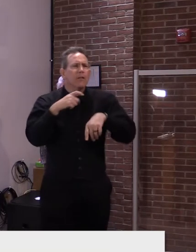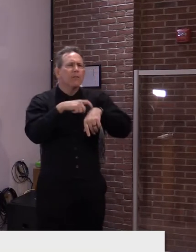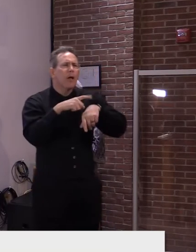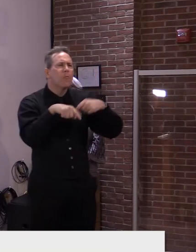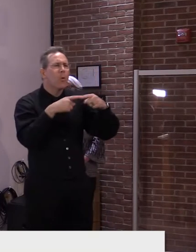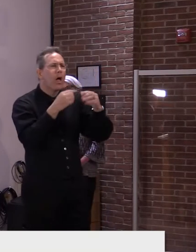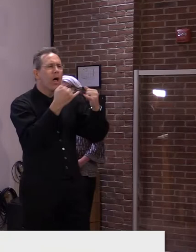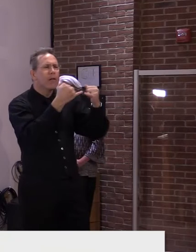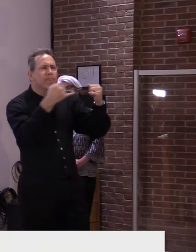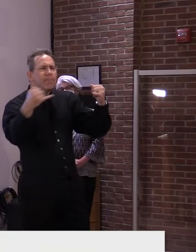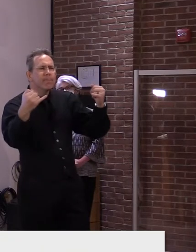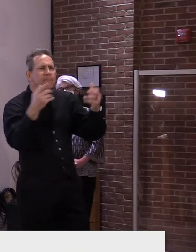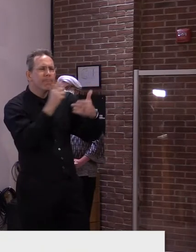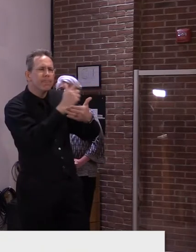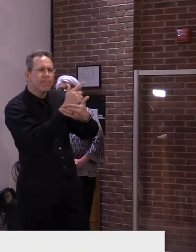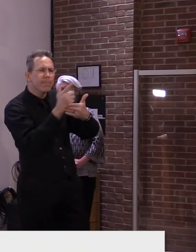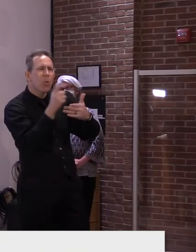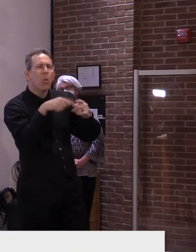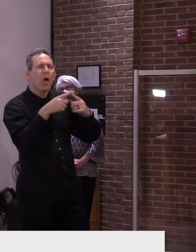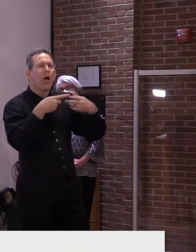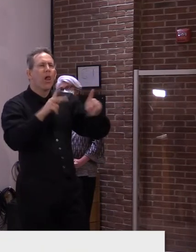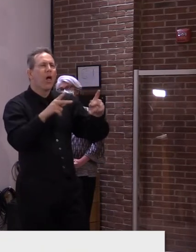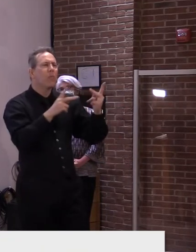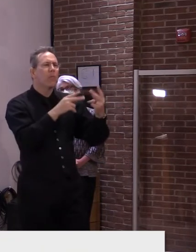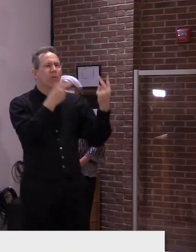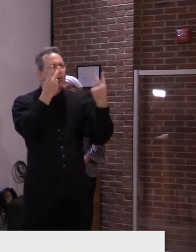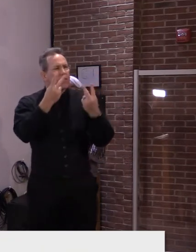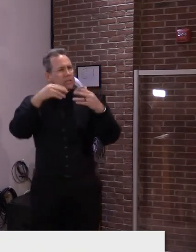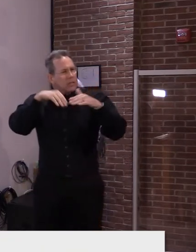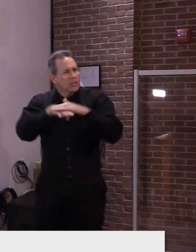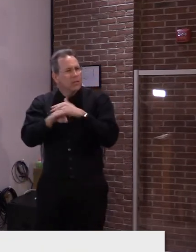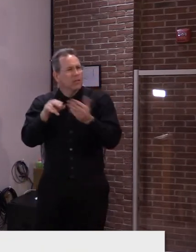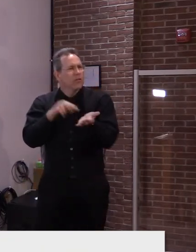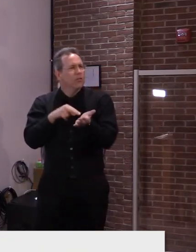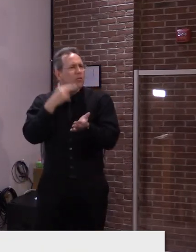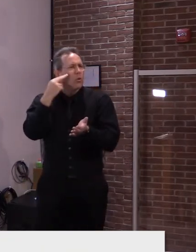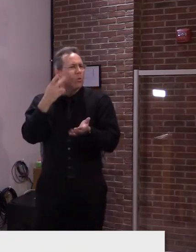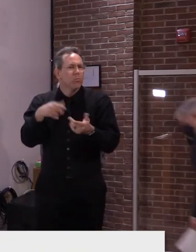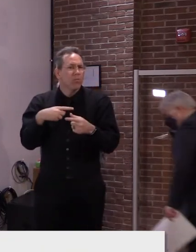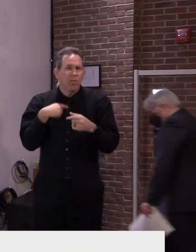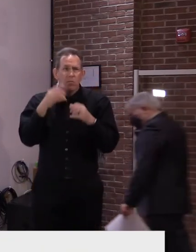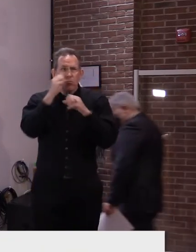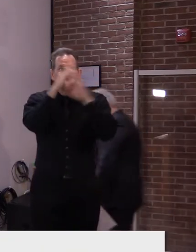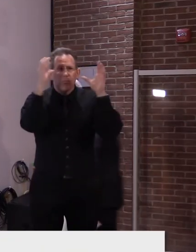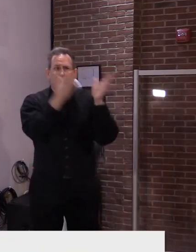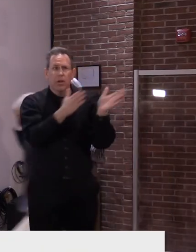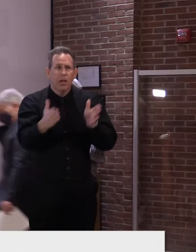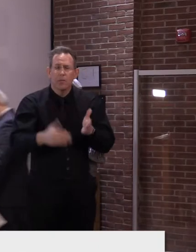normal for these homes? Yeah. Secretary Smith, could you comment on that?